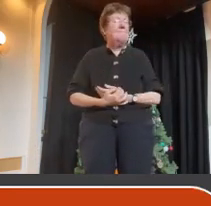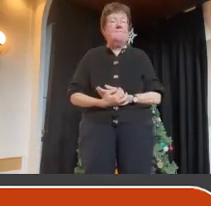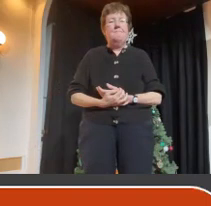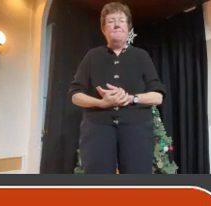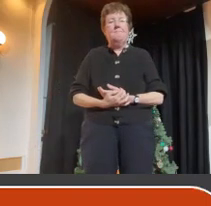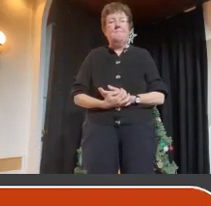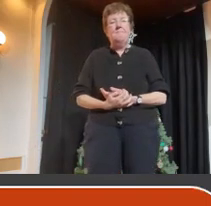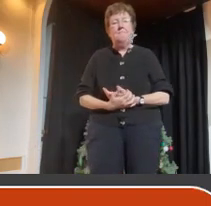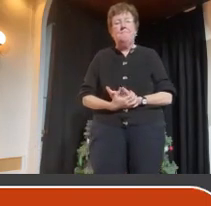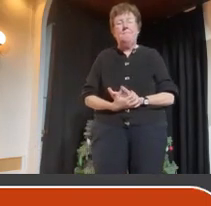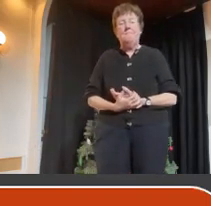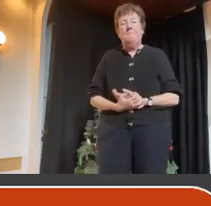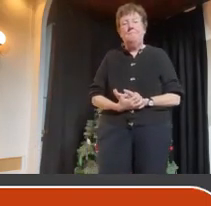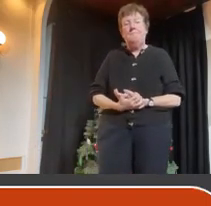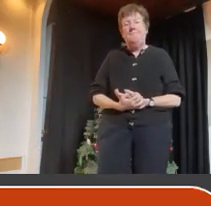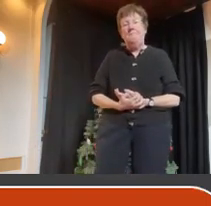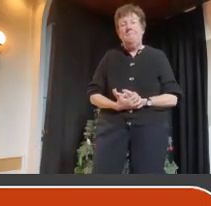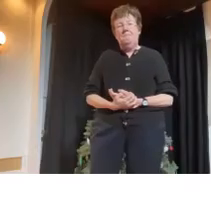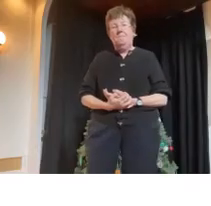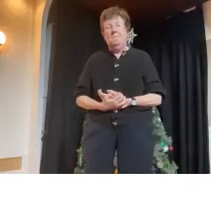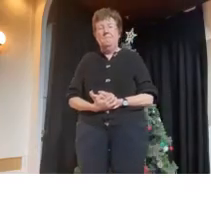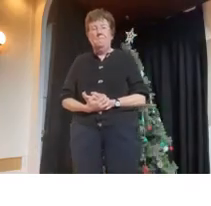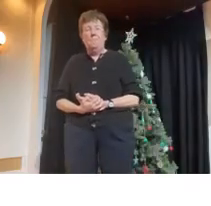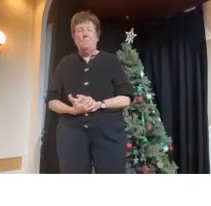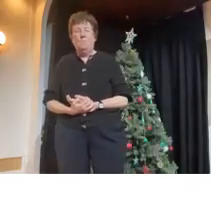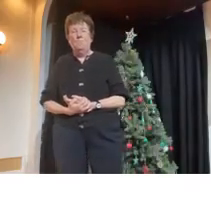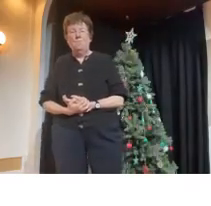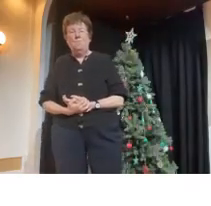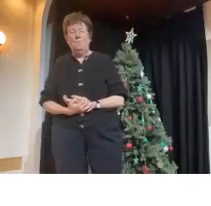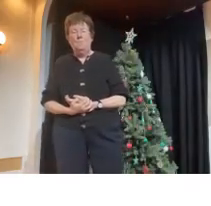no infrastructure, there's no system, there's nothing.